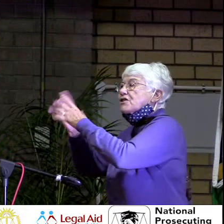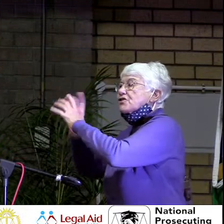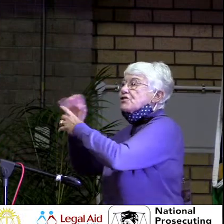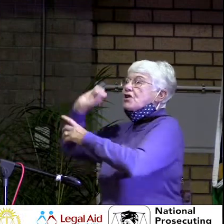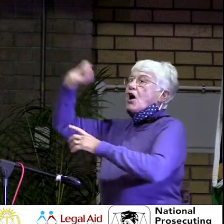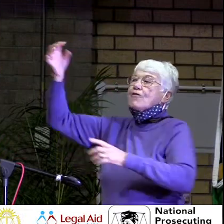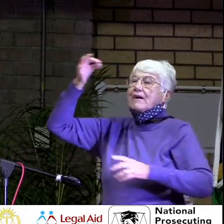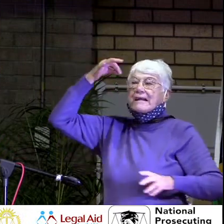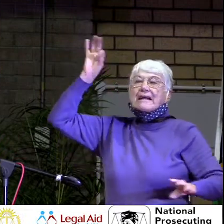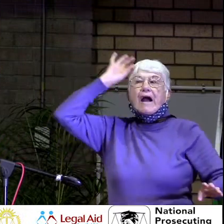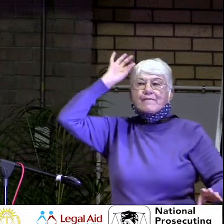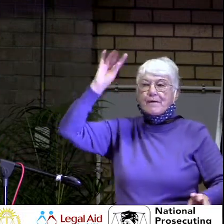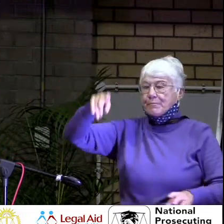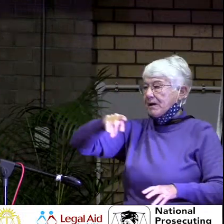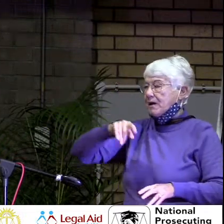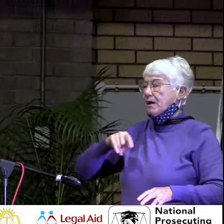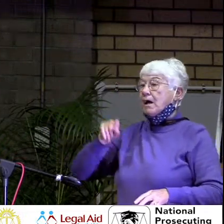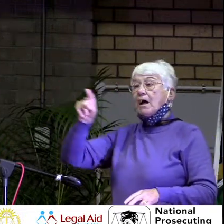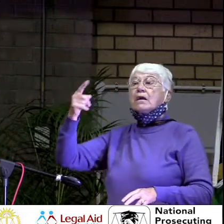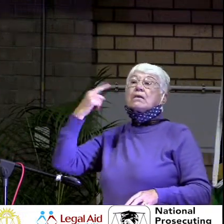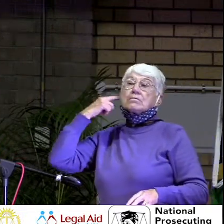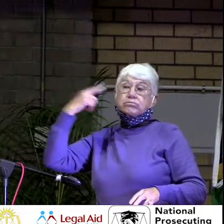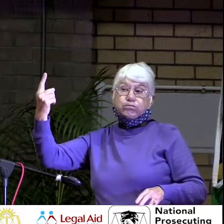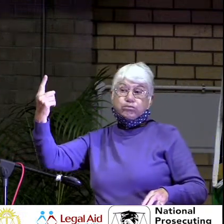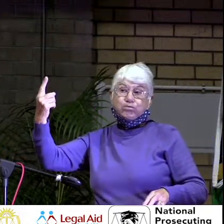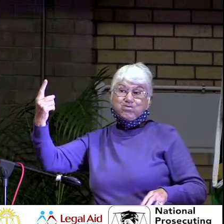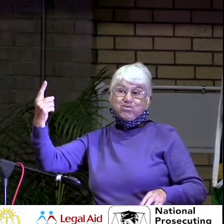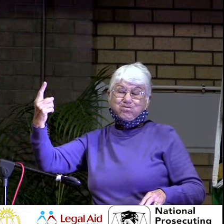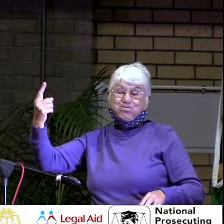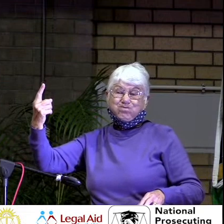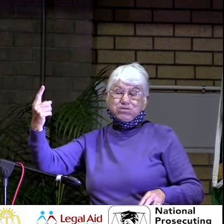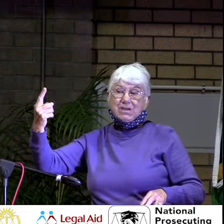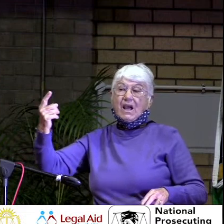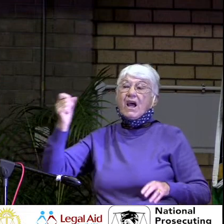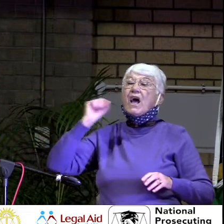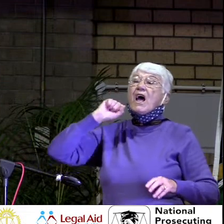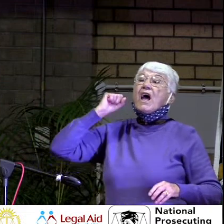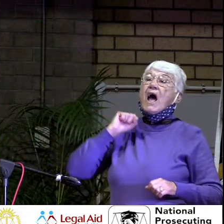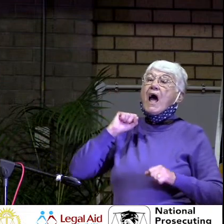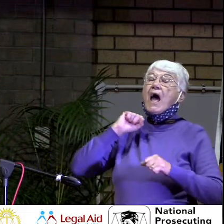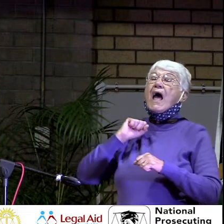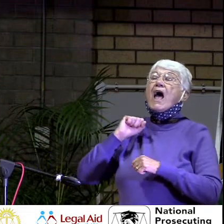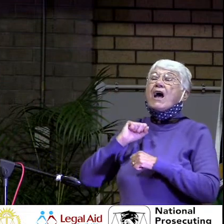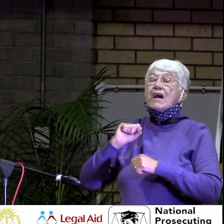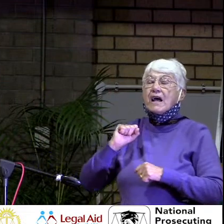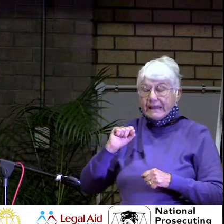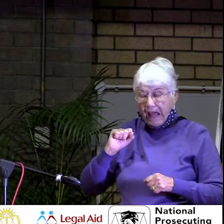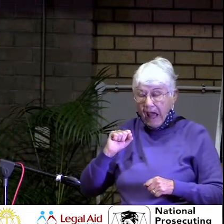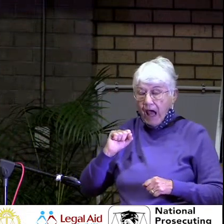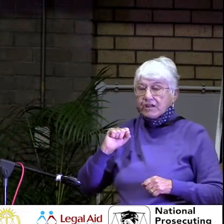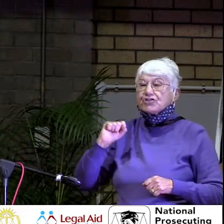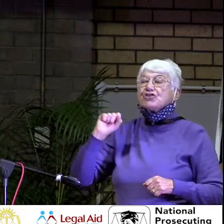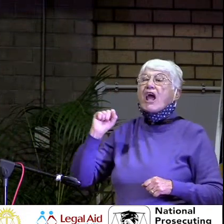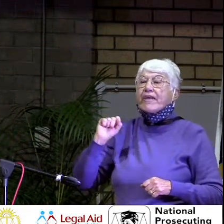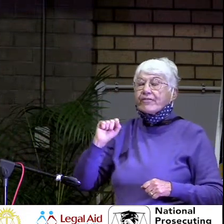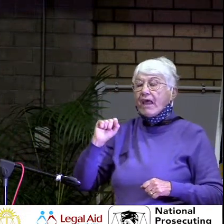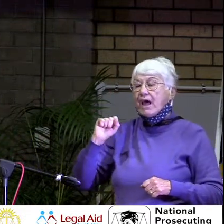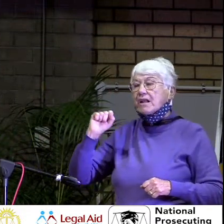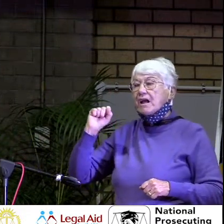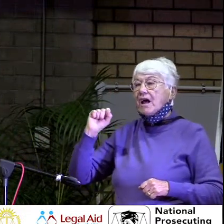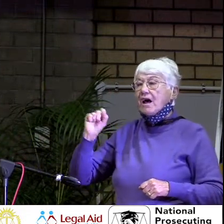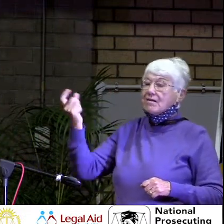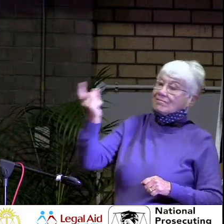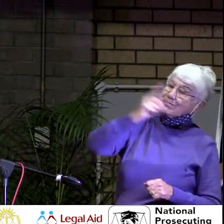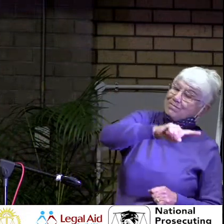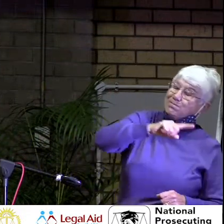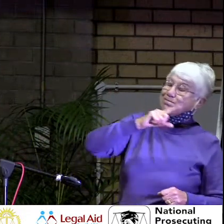Now, we know, as you heard, this is about gender-based violence and femicide. Femicide, the murder of a woman. And we know that it's